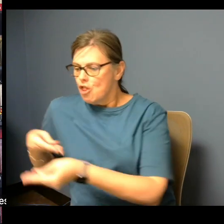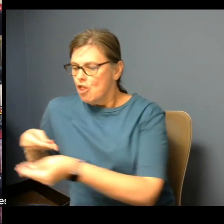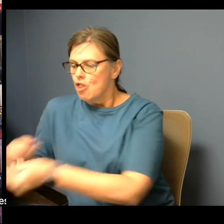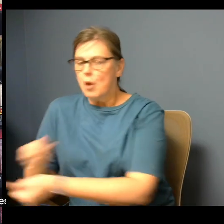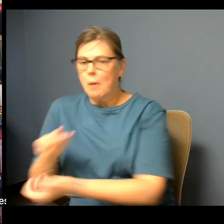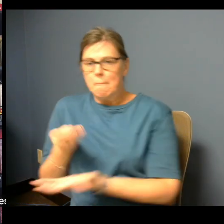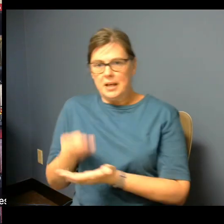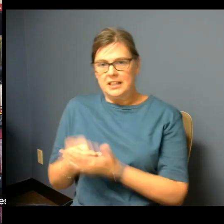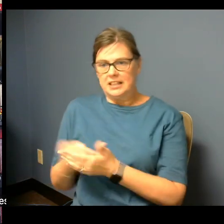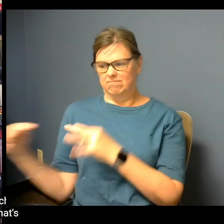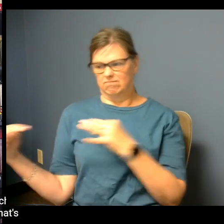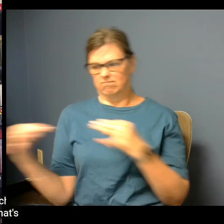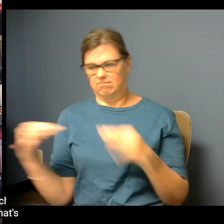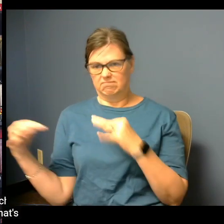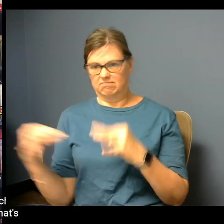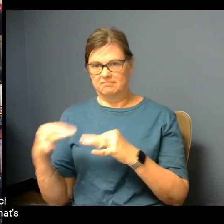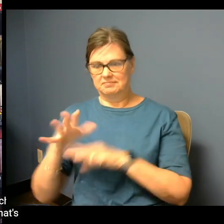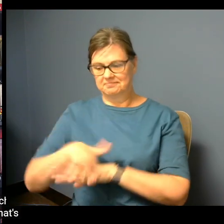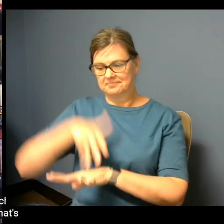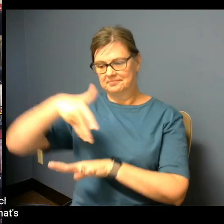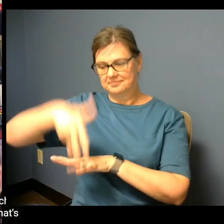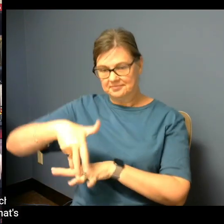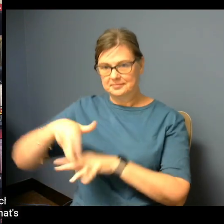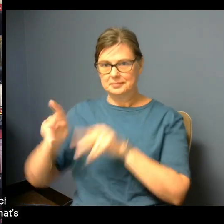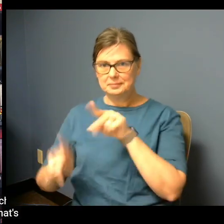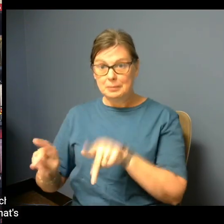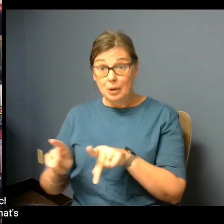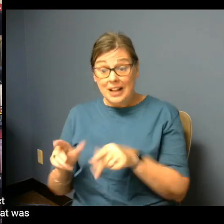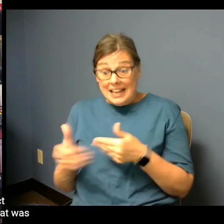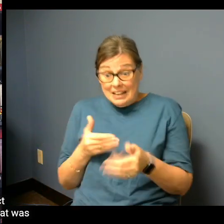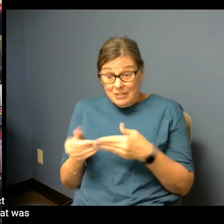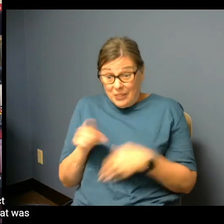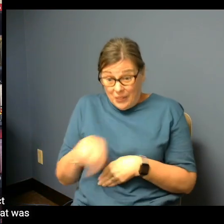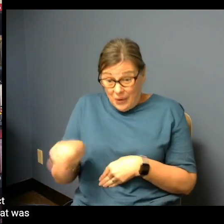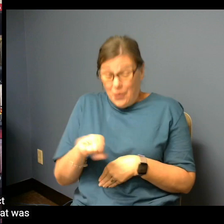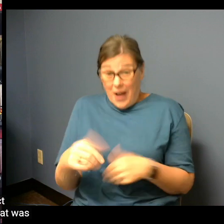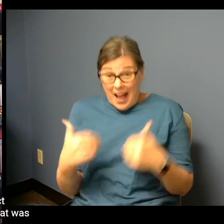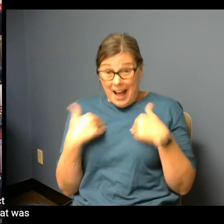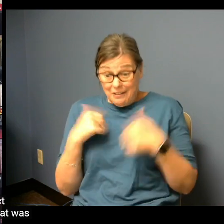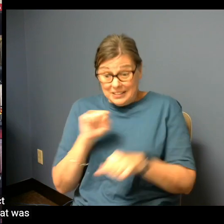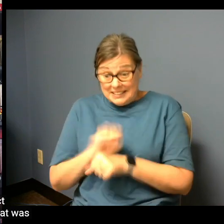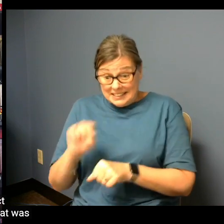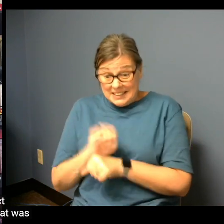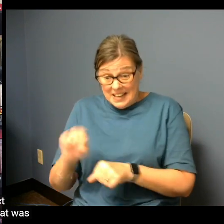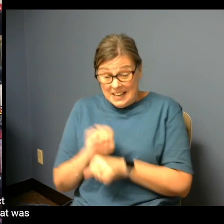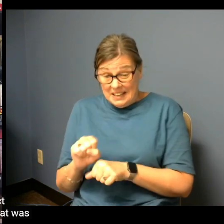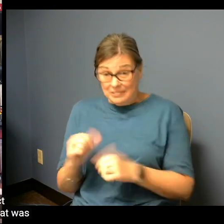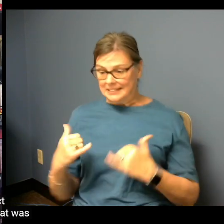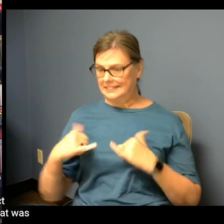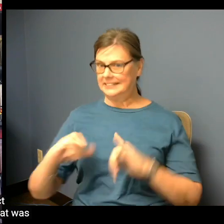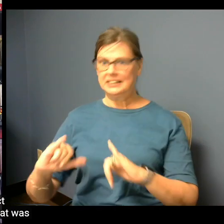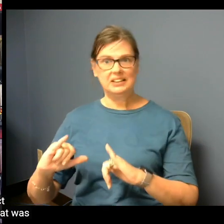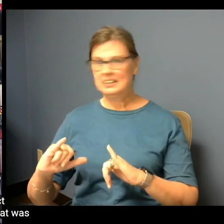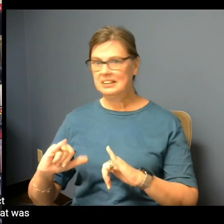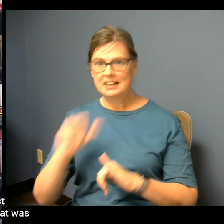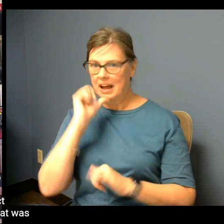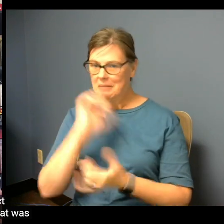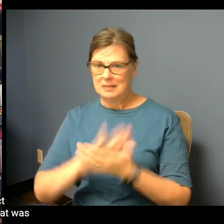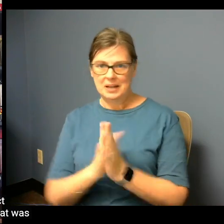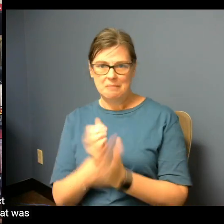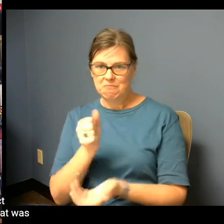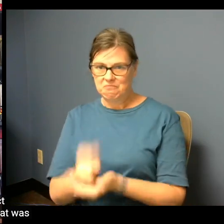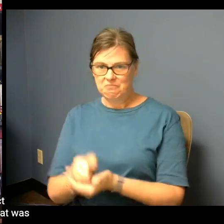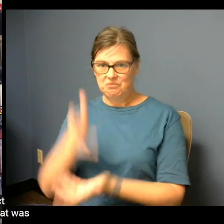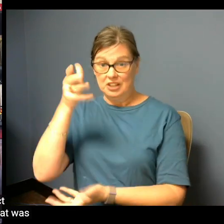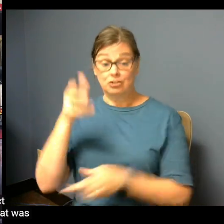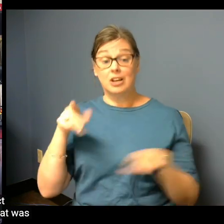Um, Pennsylvania will be one of the richest economically, and in large part that's because they are having to redirect their resources to